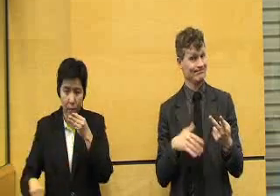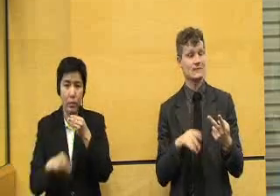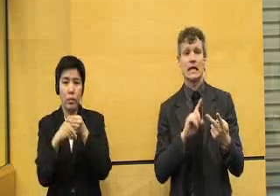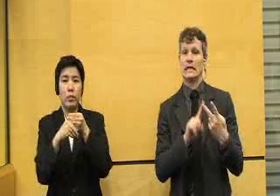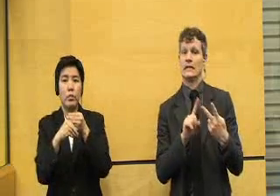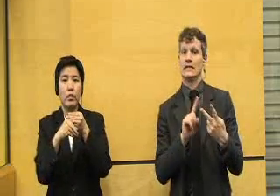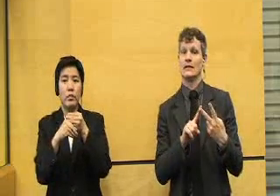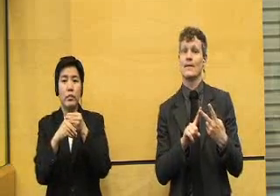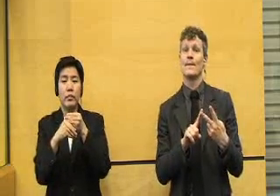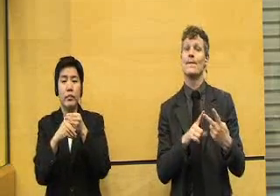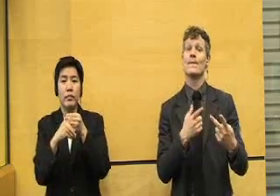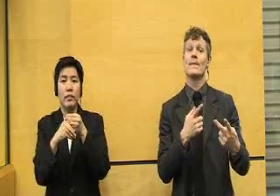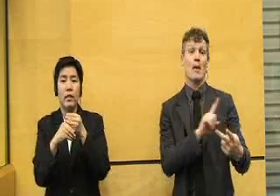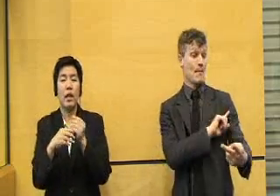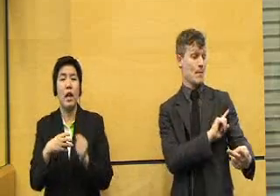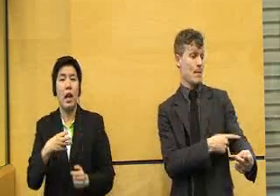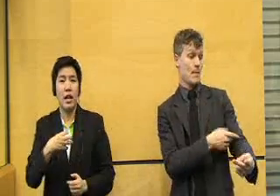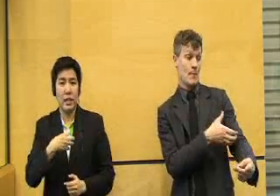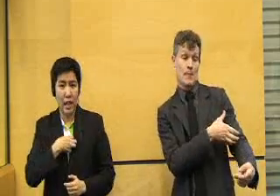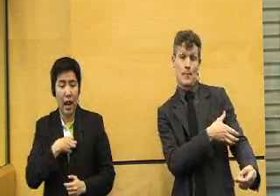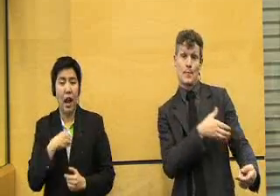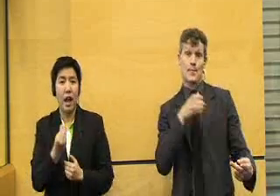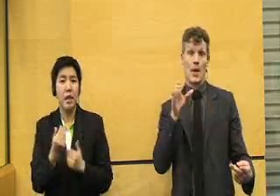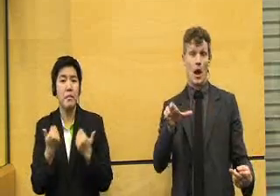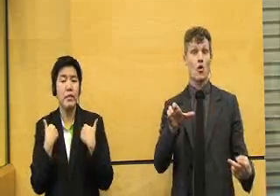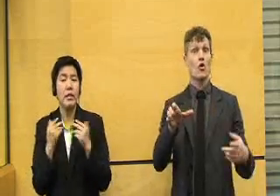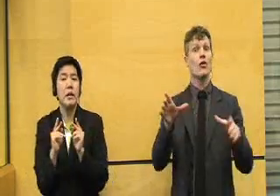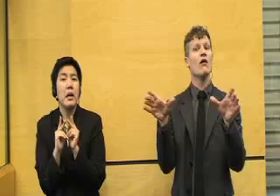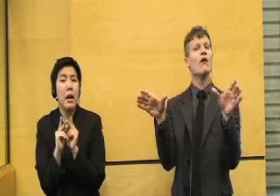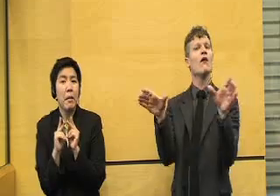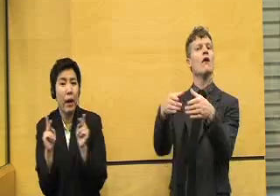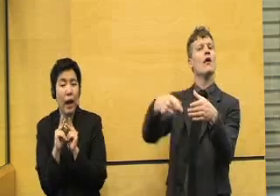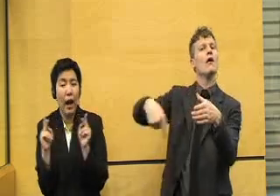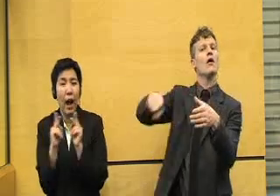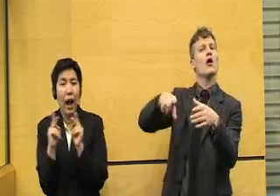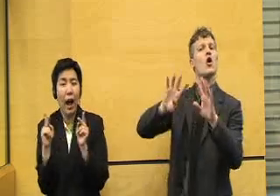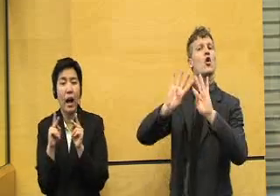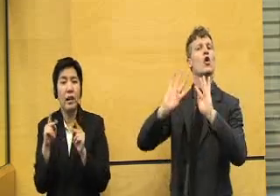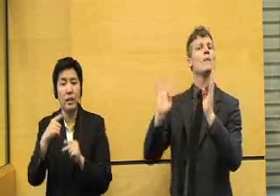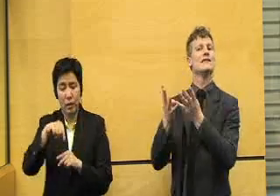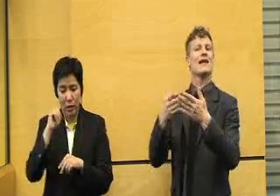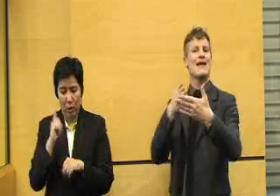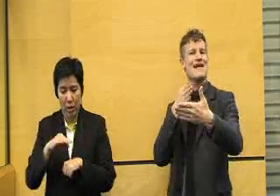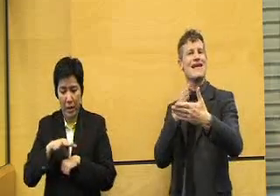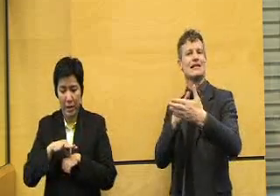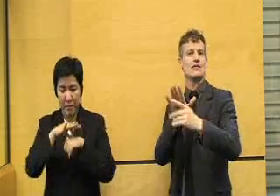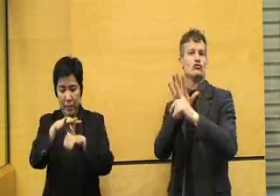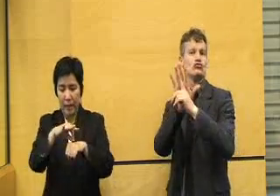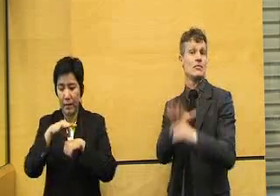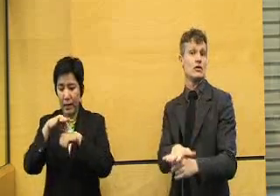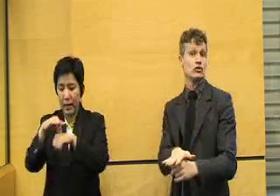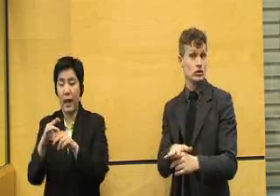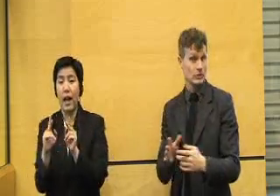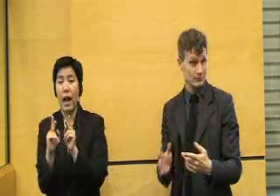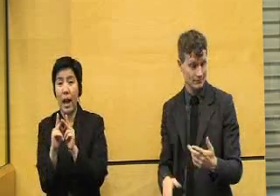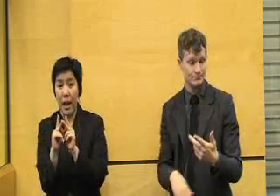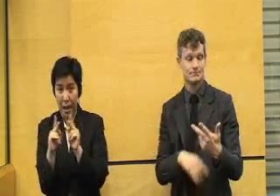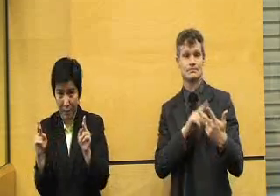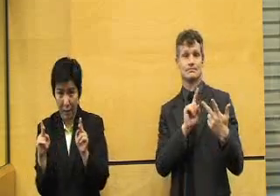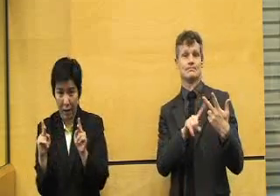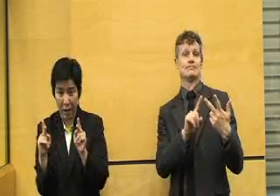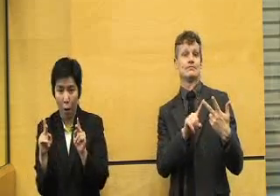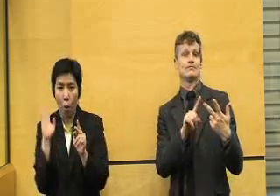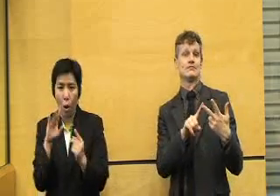to the Subcommittee on Anti-Discrimination. Third, limited role being granted